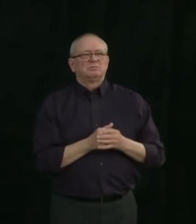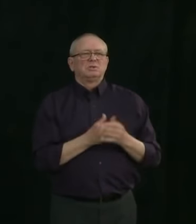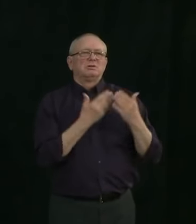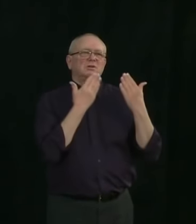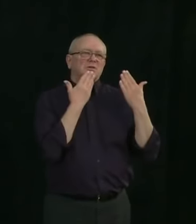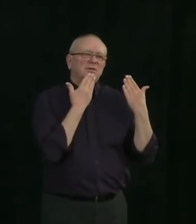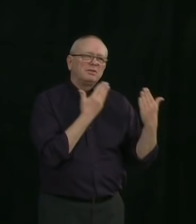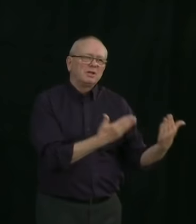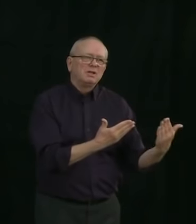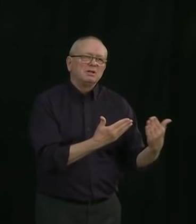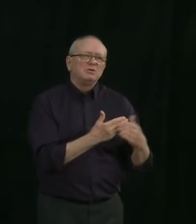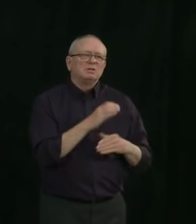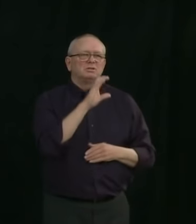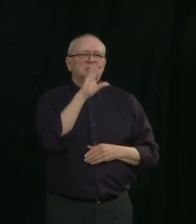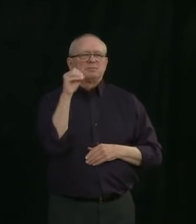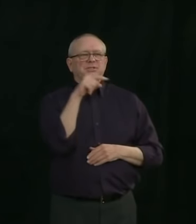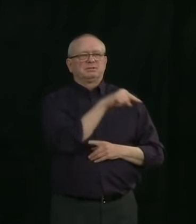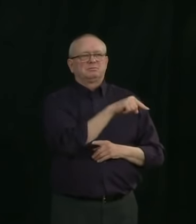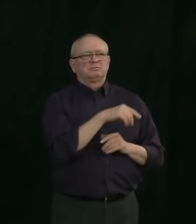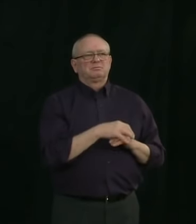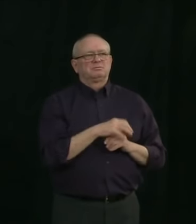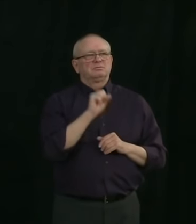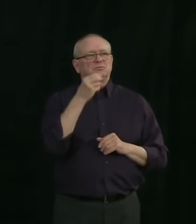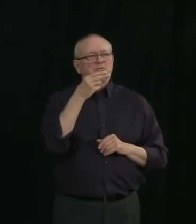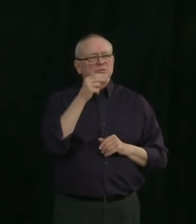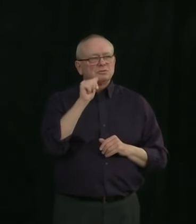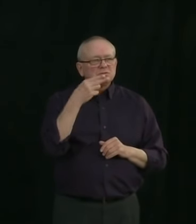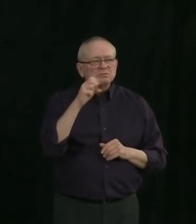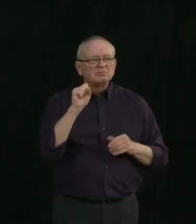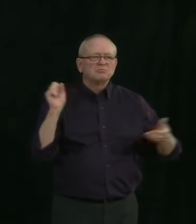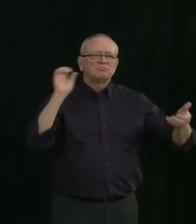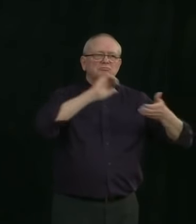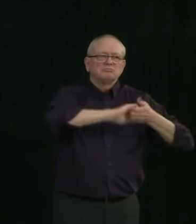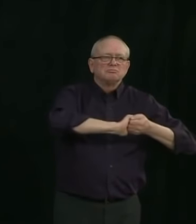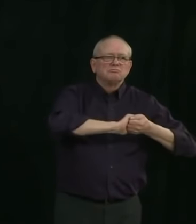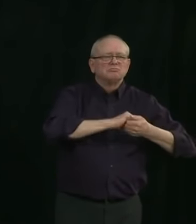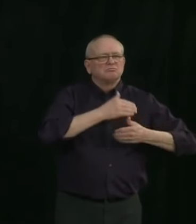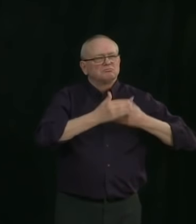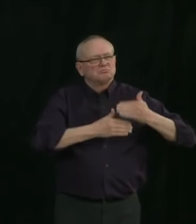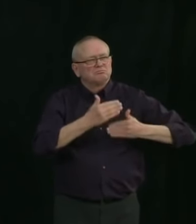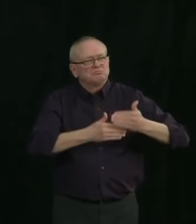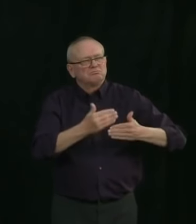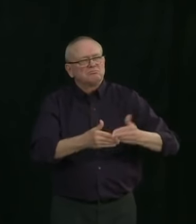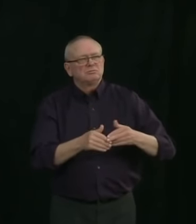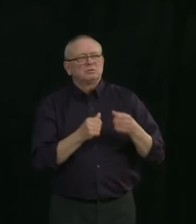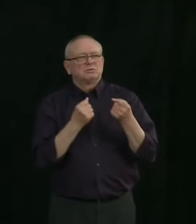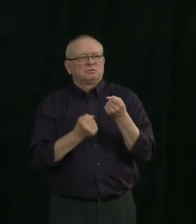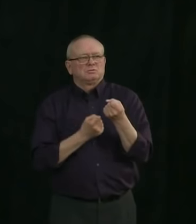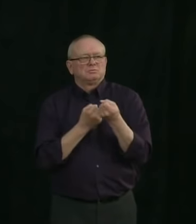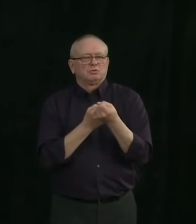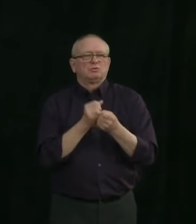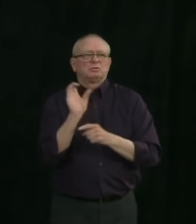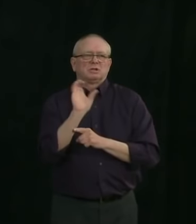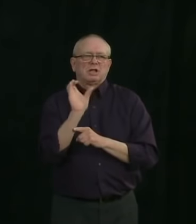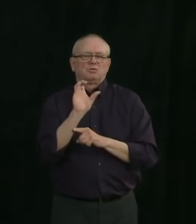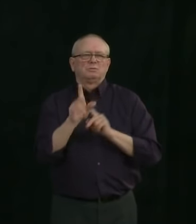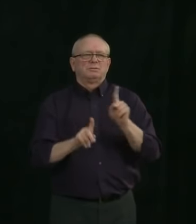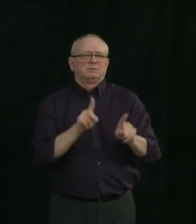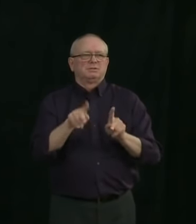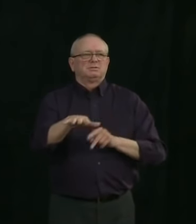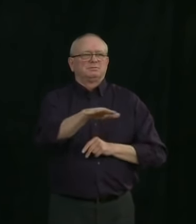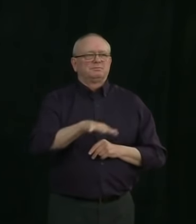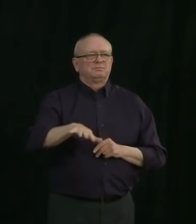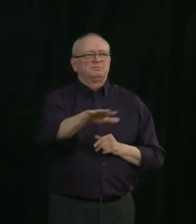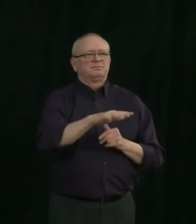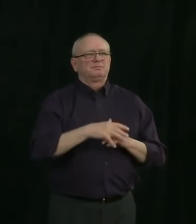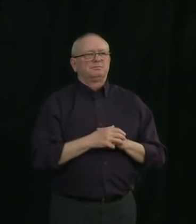project and running with it to make it happen for the people of Calgary. Last, this morning, my colleague in British Columbia, Minister Adrian